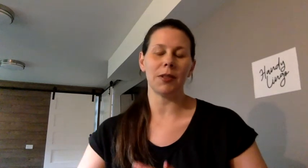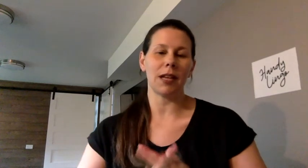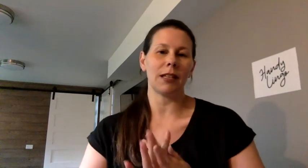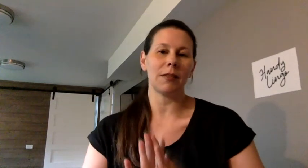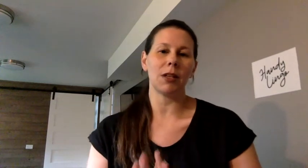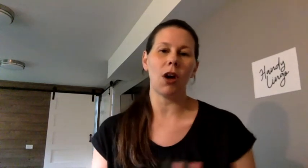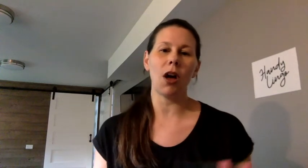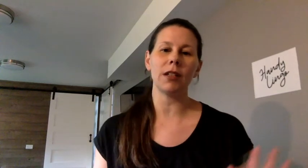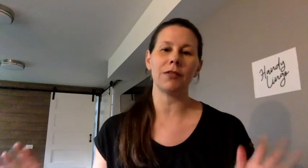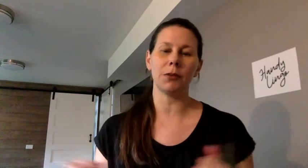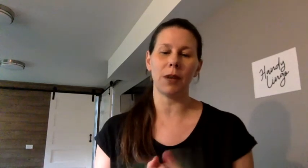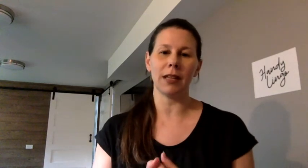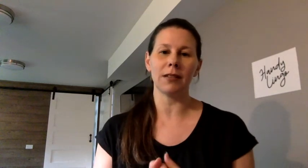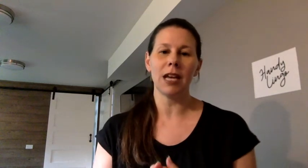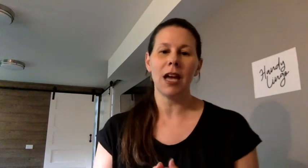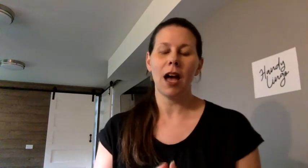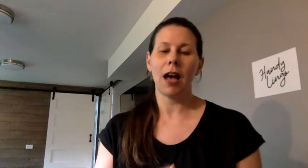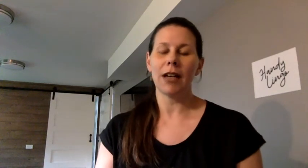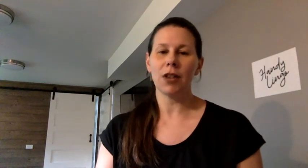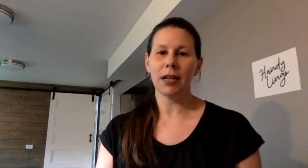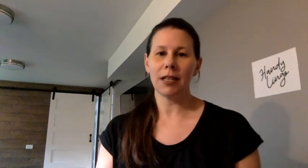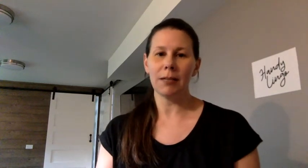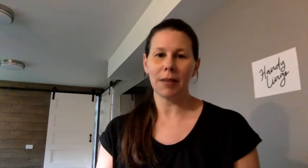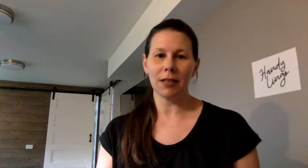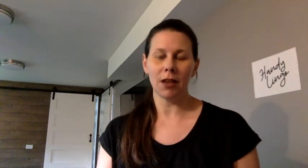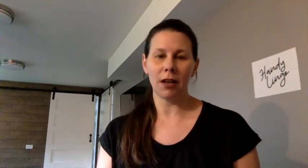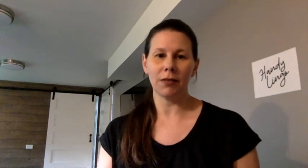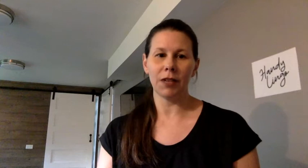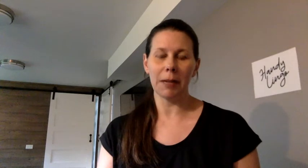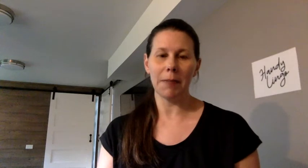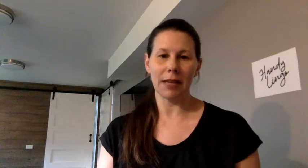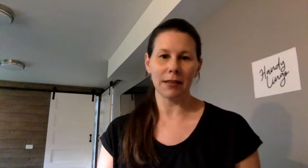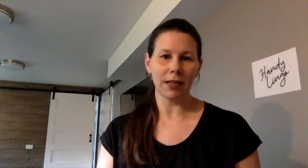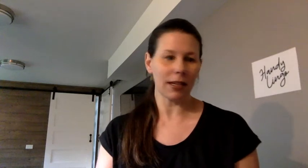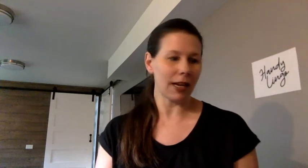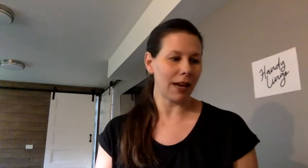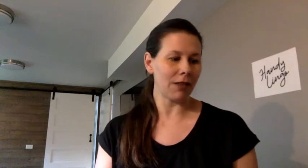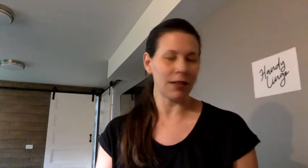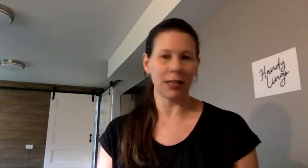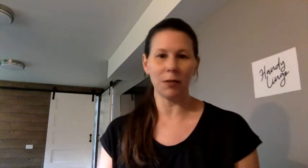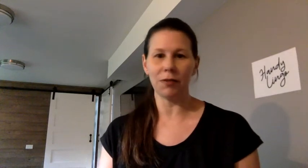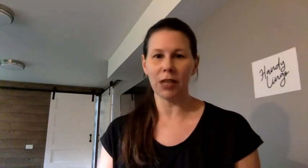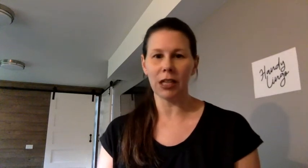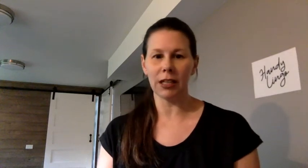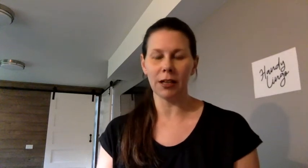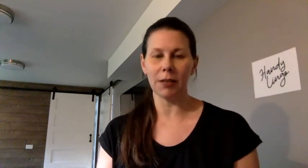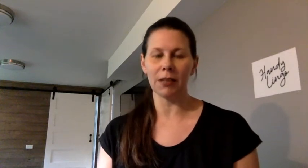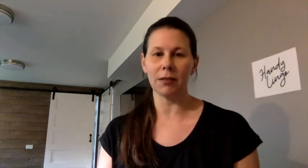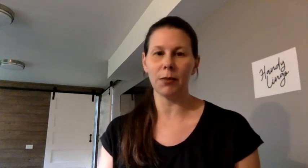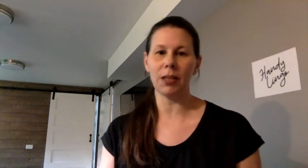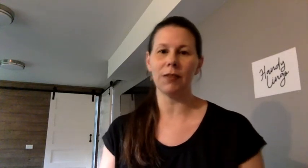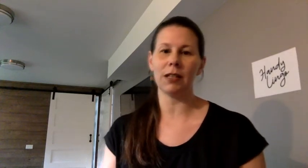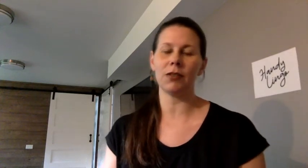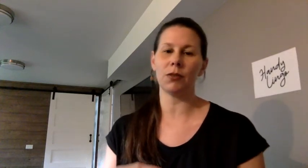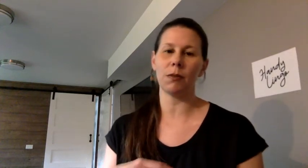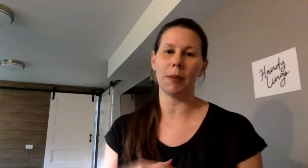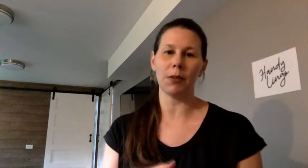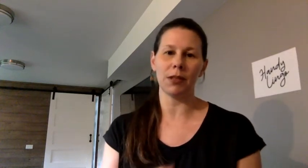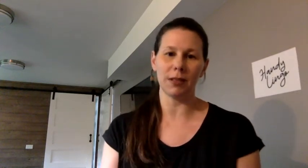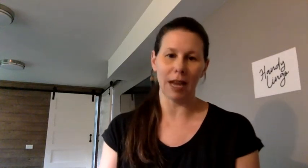signing them in all different ways. I try to keep my songs very basic and have the signs be very clear because the point of it is to remember the